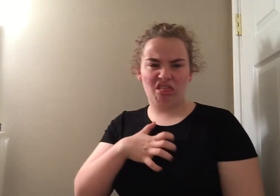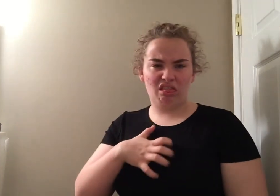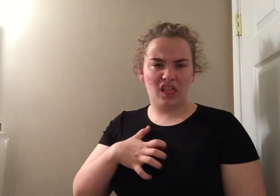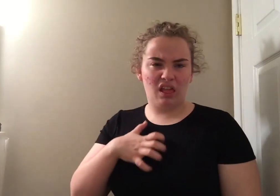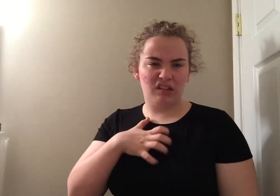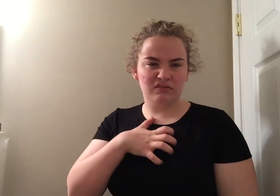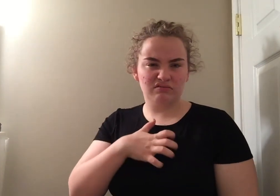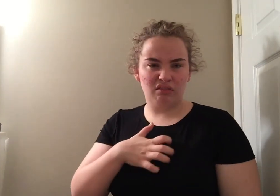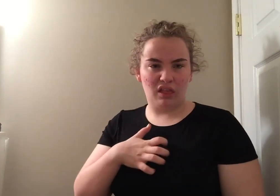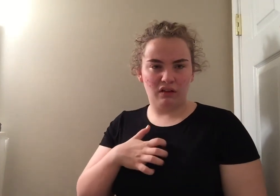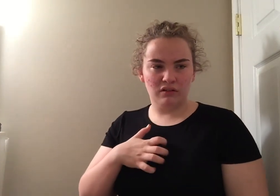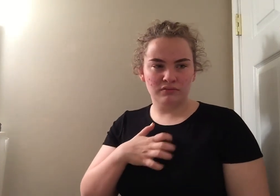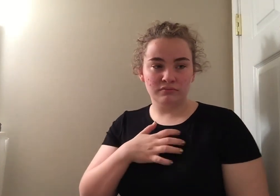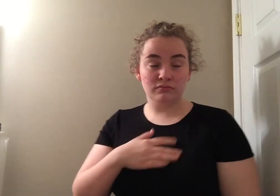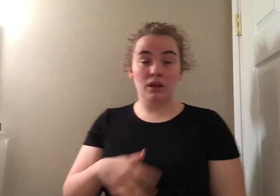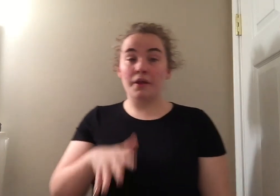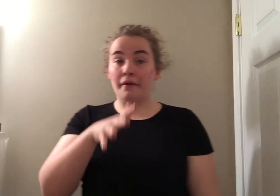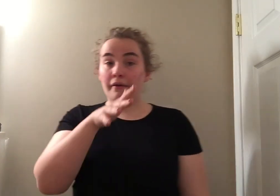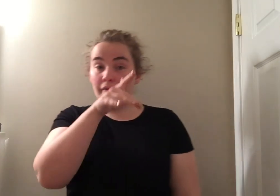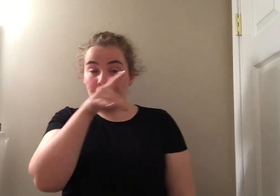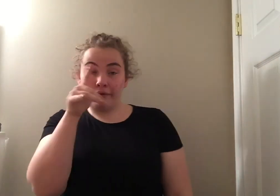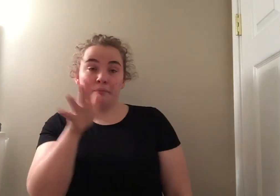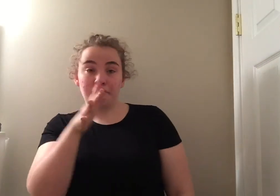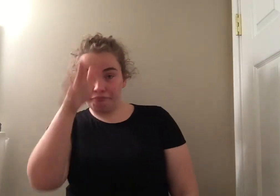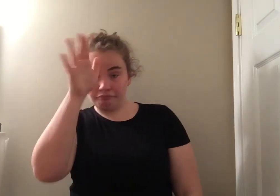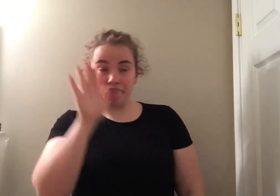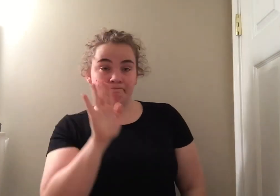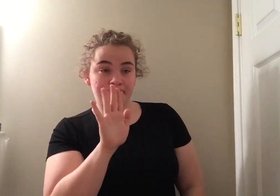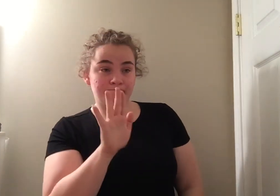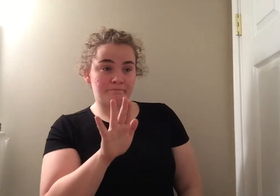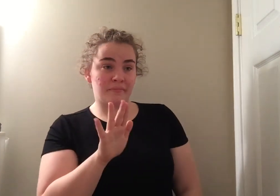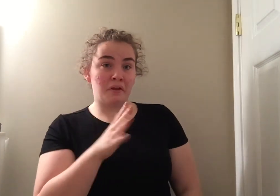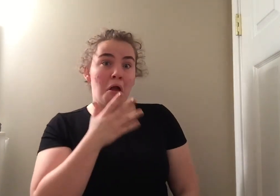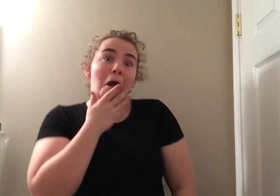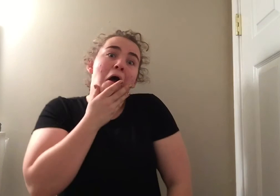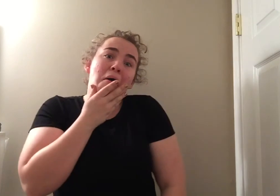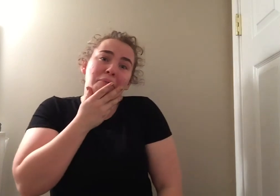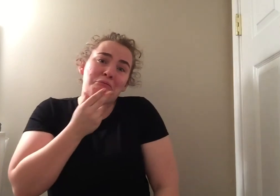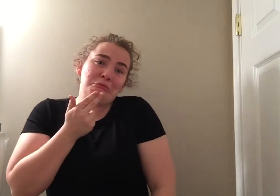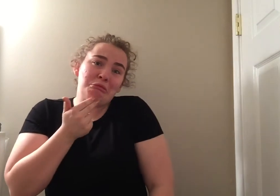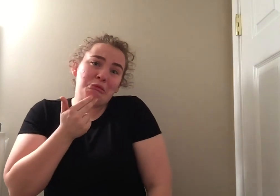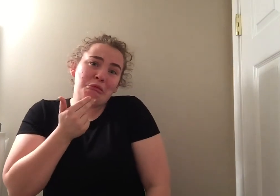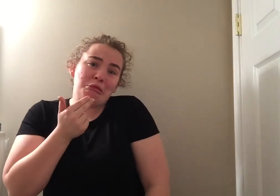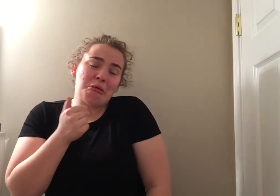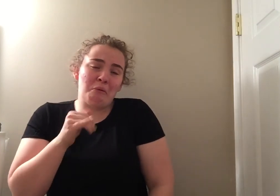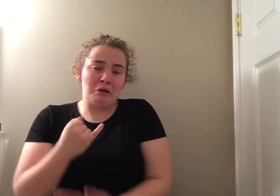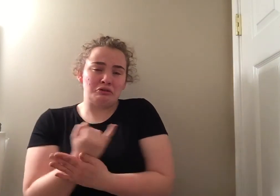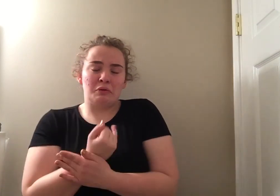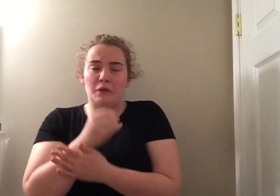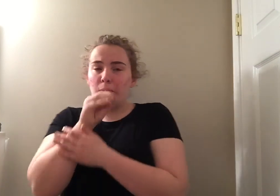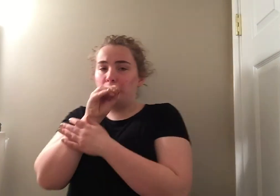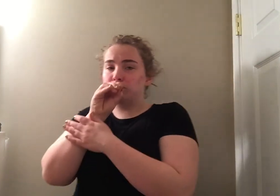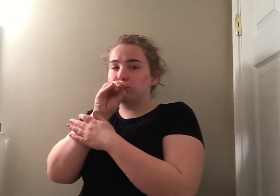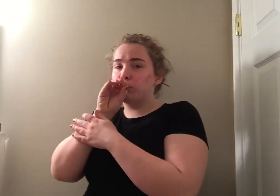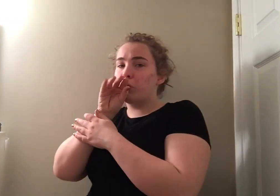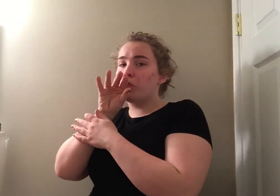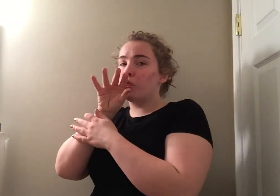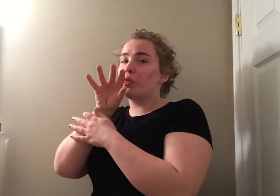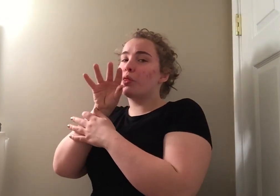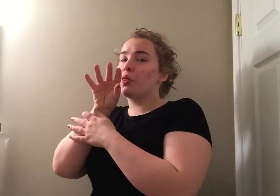Lily's parents were amused when Julius blew a bubble. Can you believe it? They they explain. But if Lily did